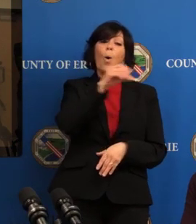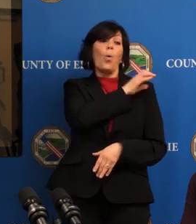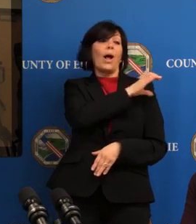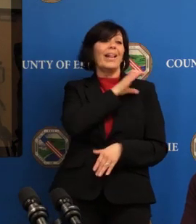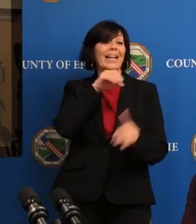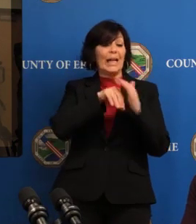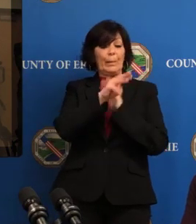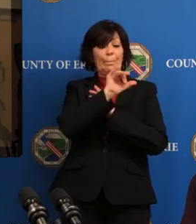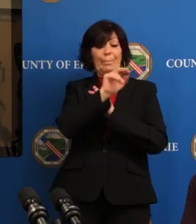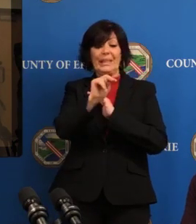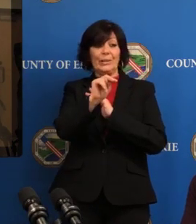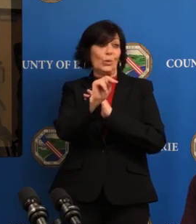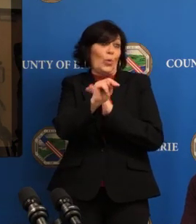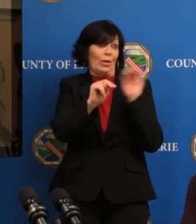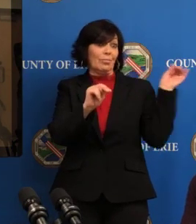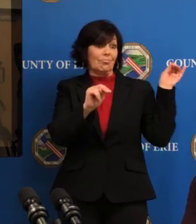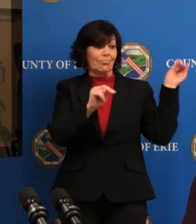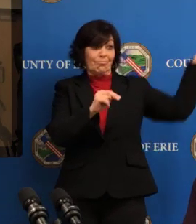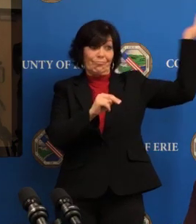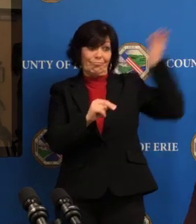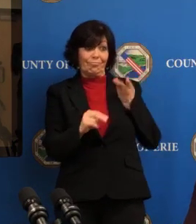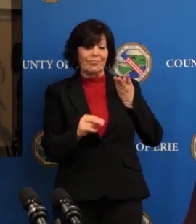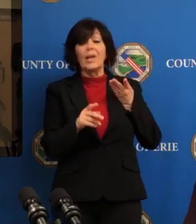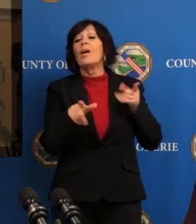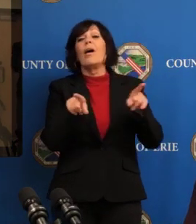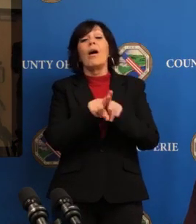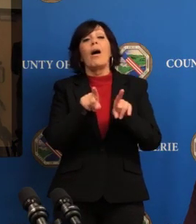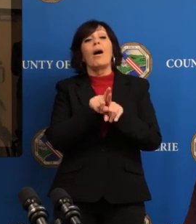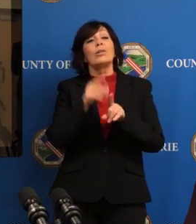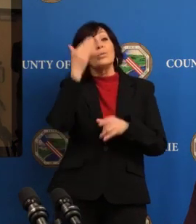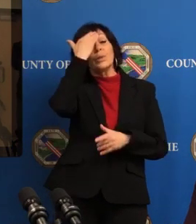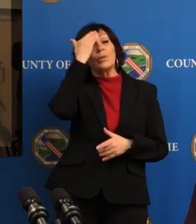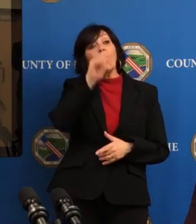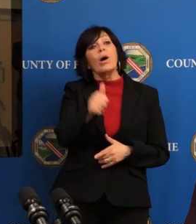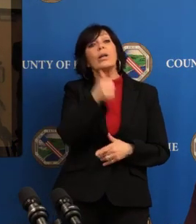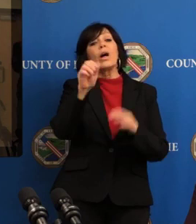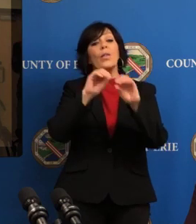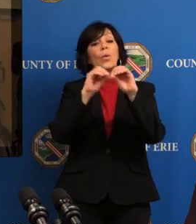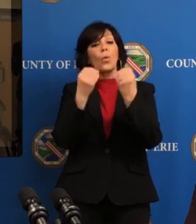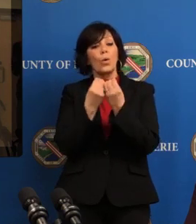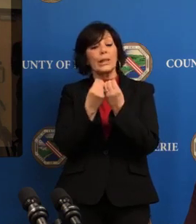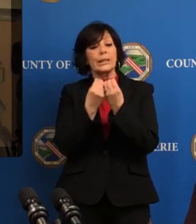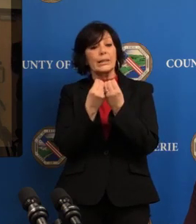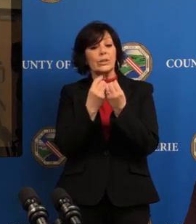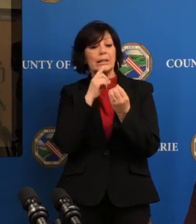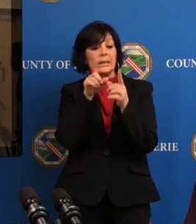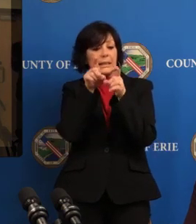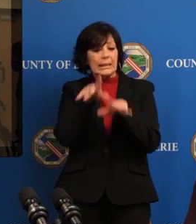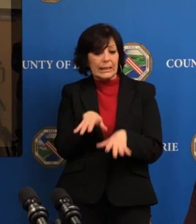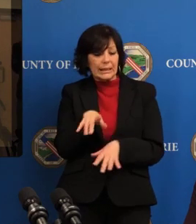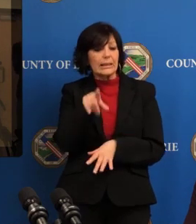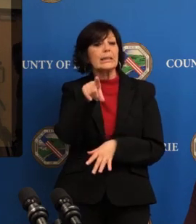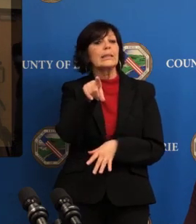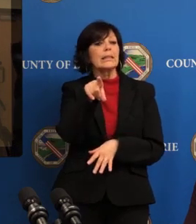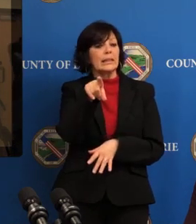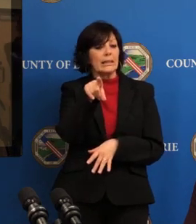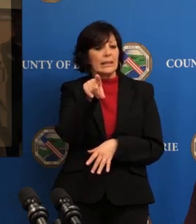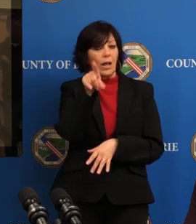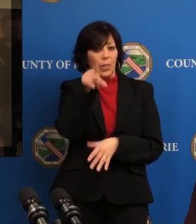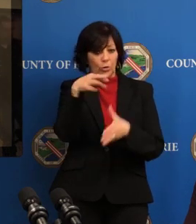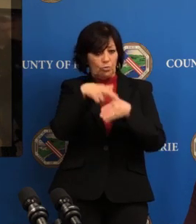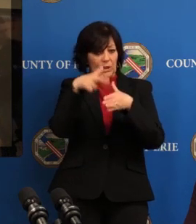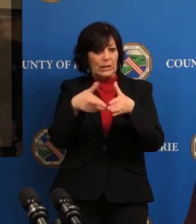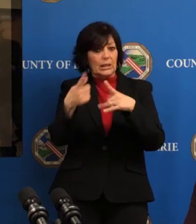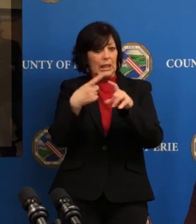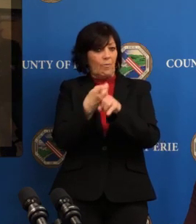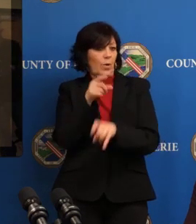one of our residents. And we also know that another organization is testing as well, because a number of those results came from